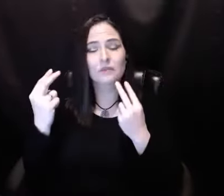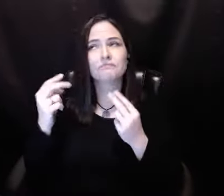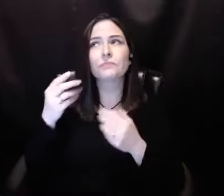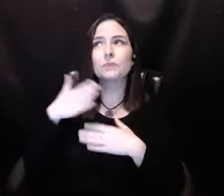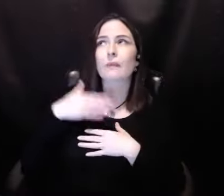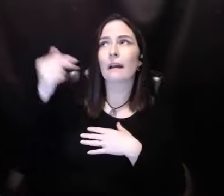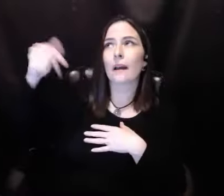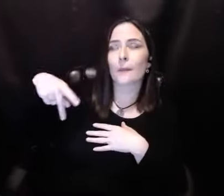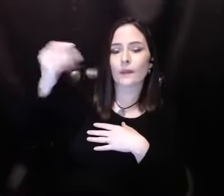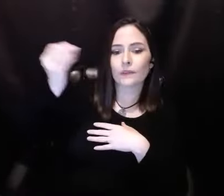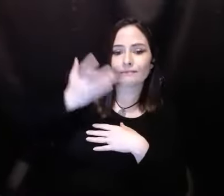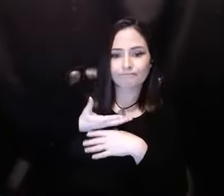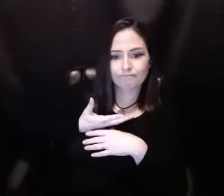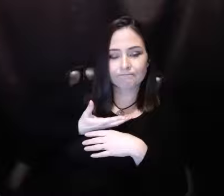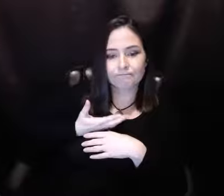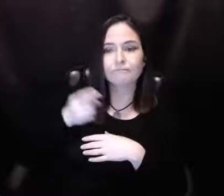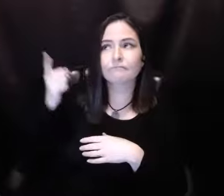Well, when I look back, it must have been my higher power